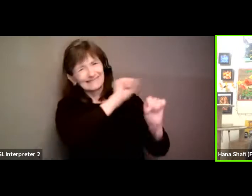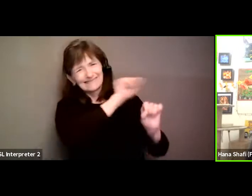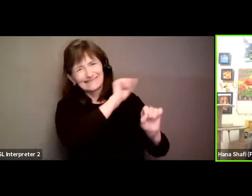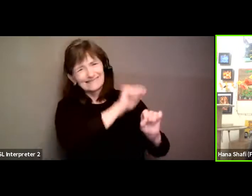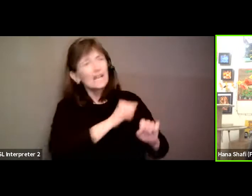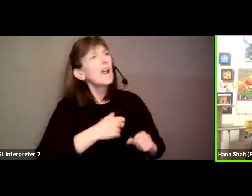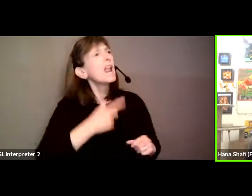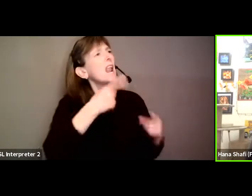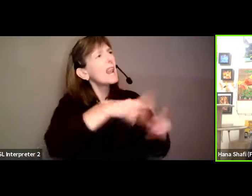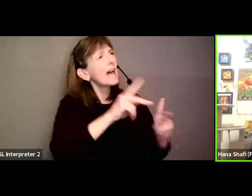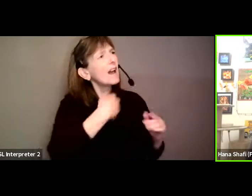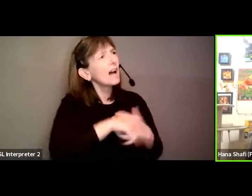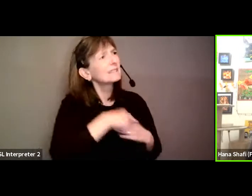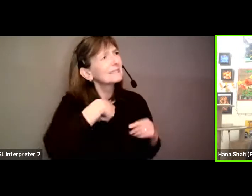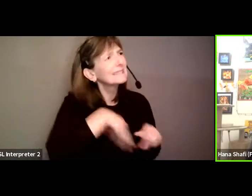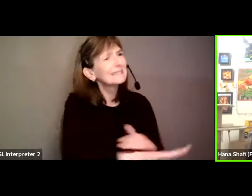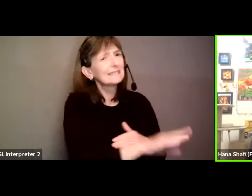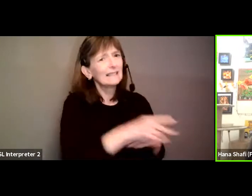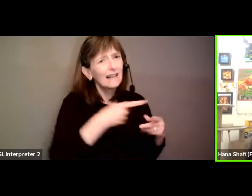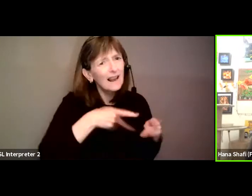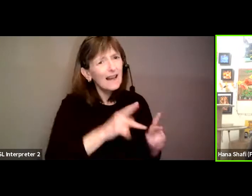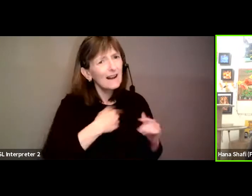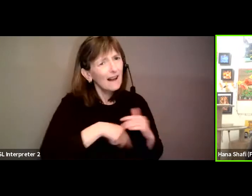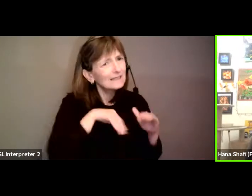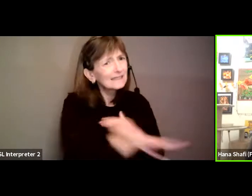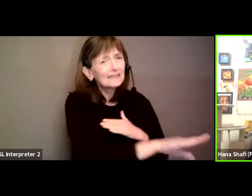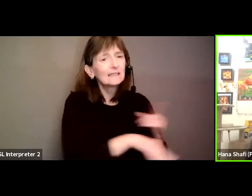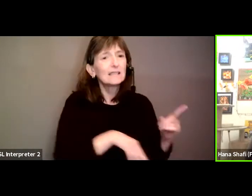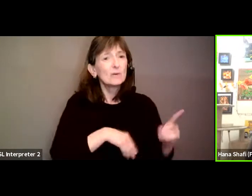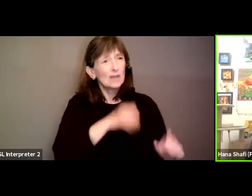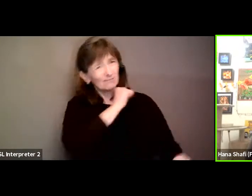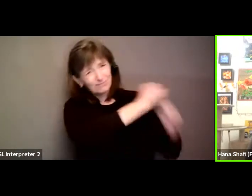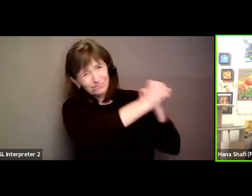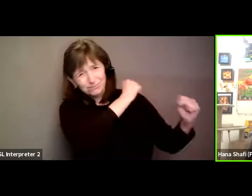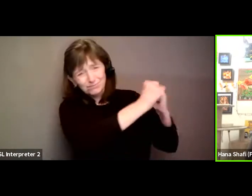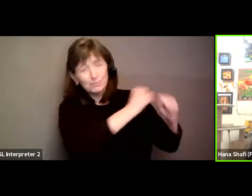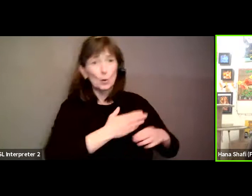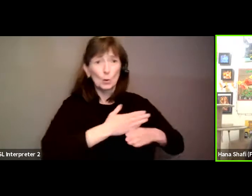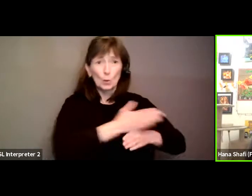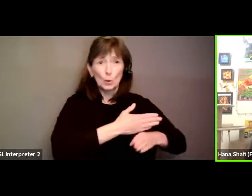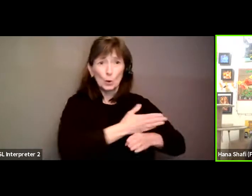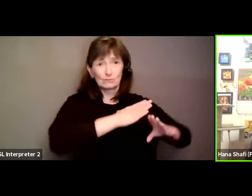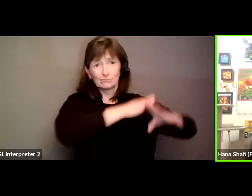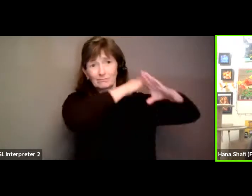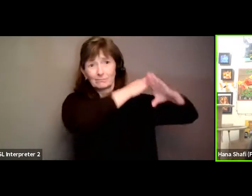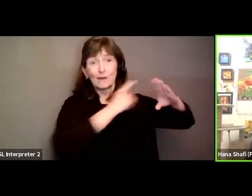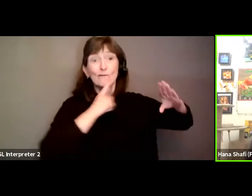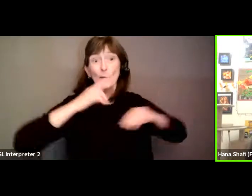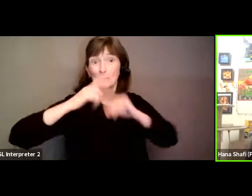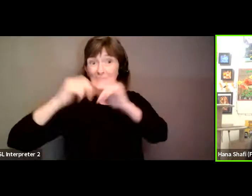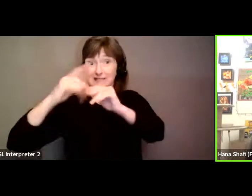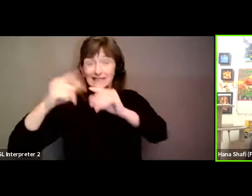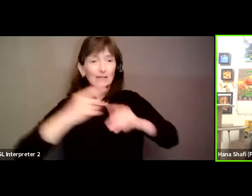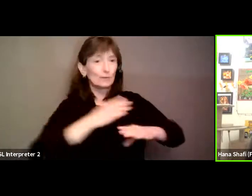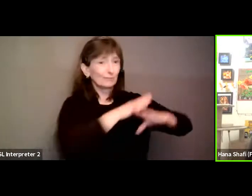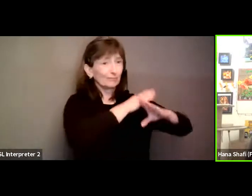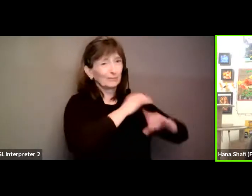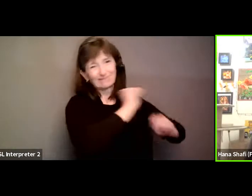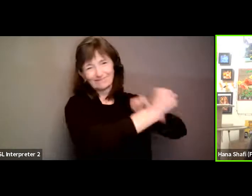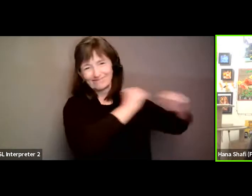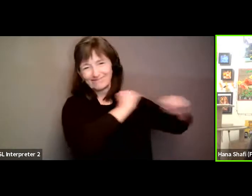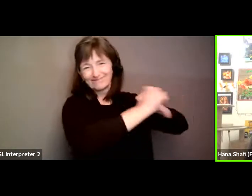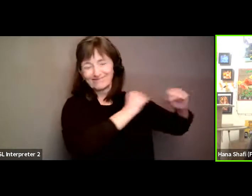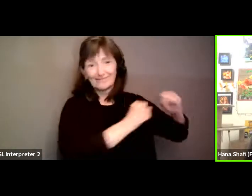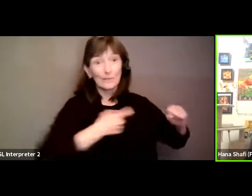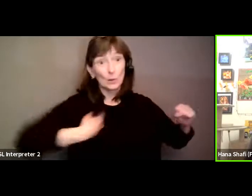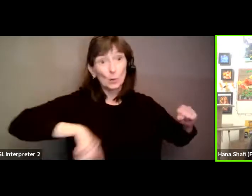longer looking quite so democratic. We banged on a wooden barricade that was up for some construction on the property. And by we,